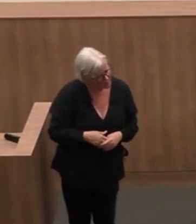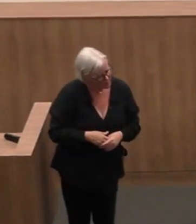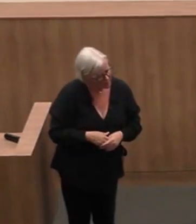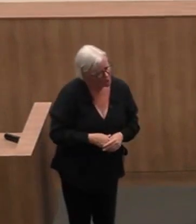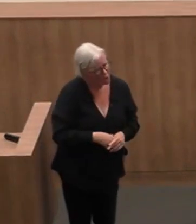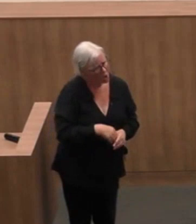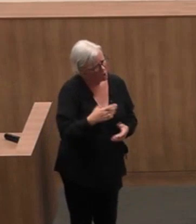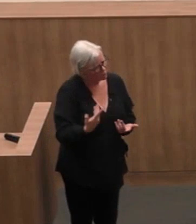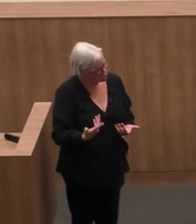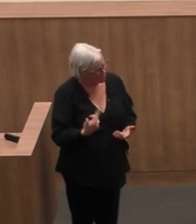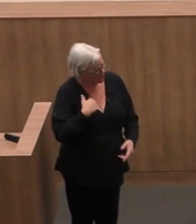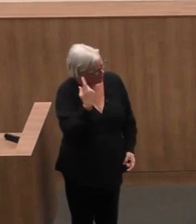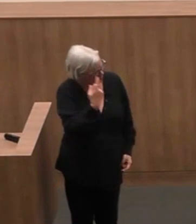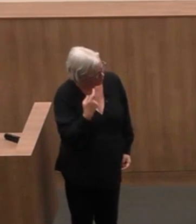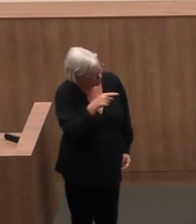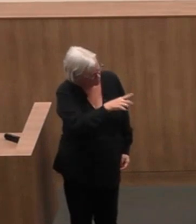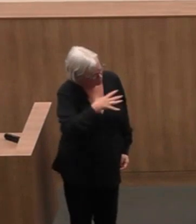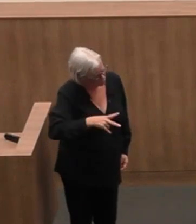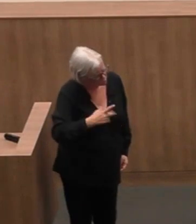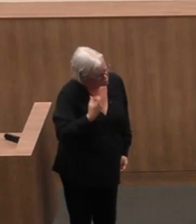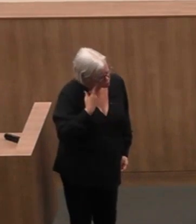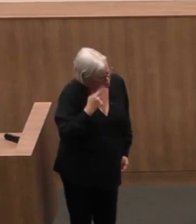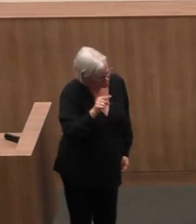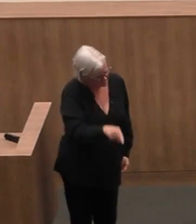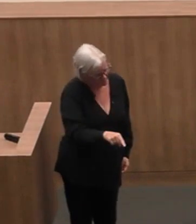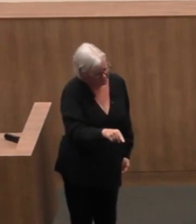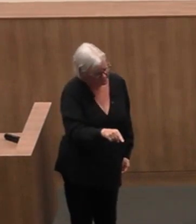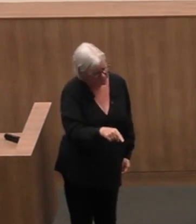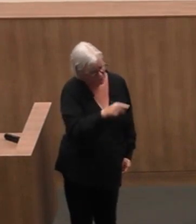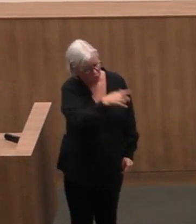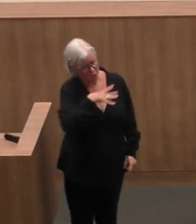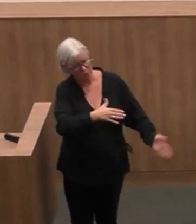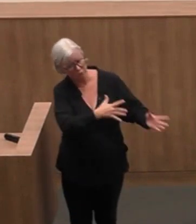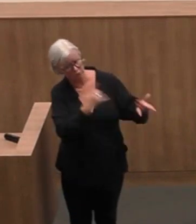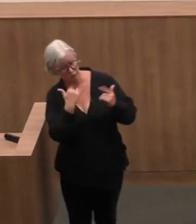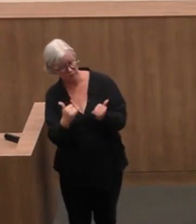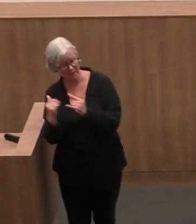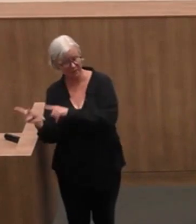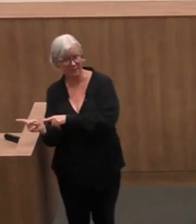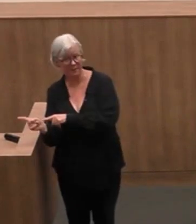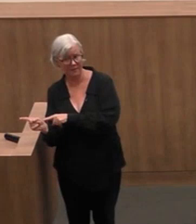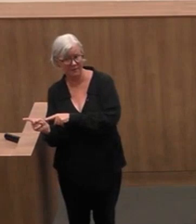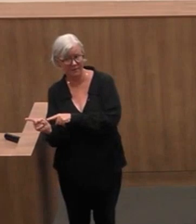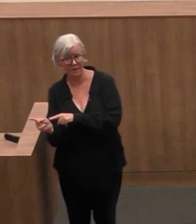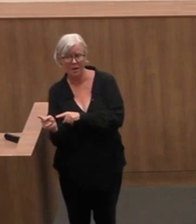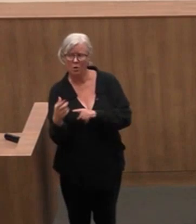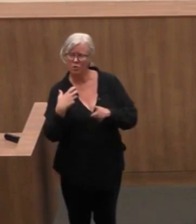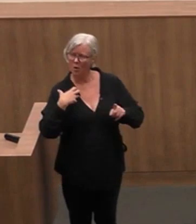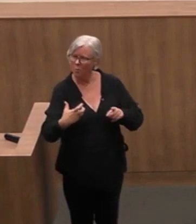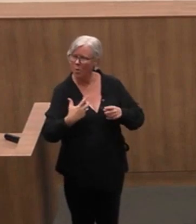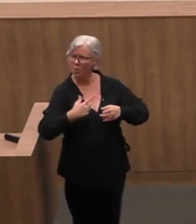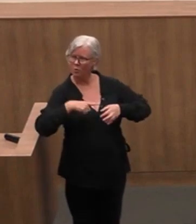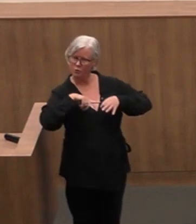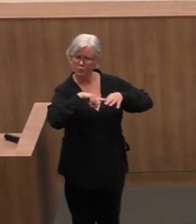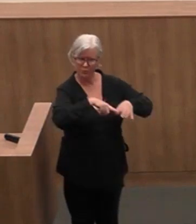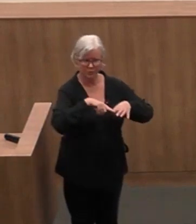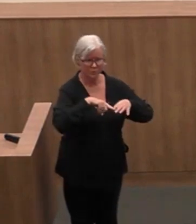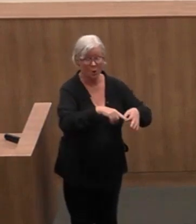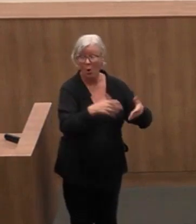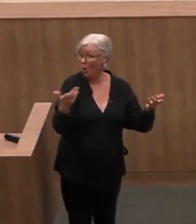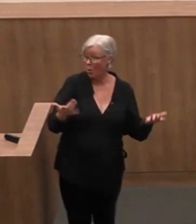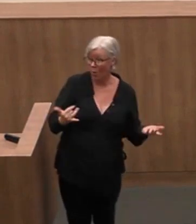look at that machine. Perhaps we could go and check it out and you can get some more information about what's ahead of you.